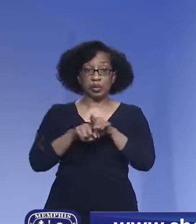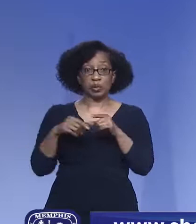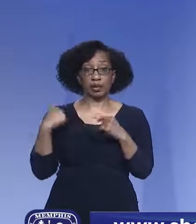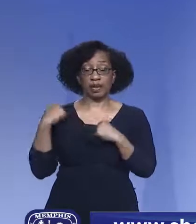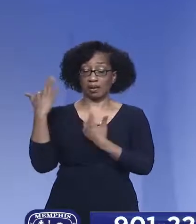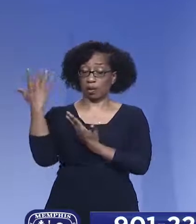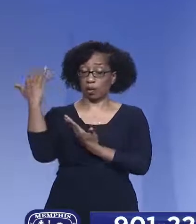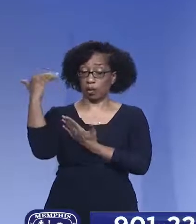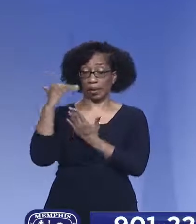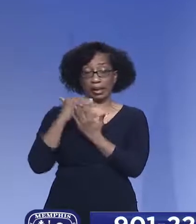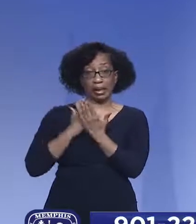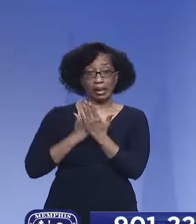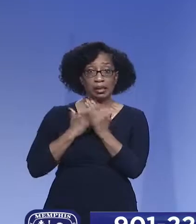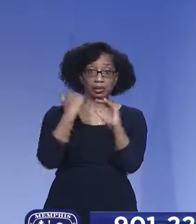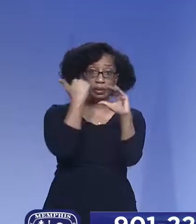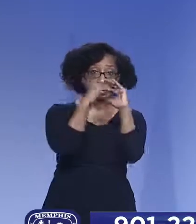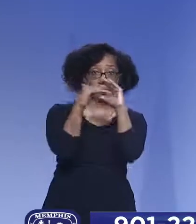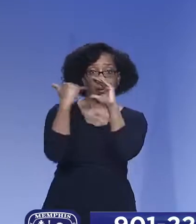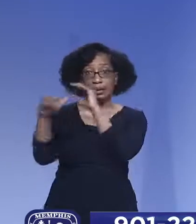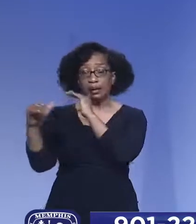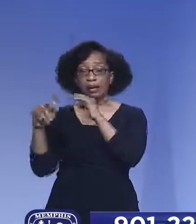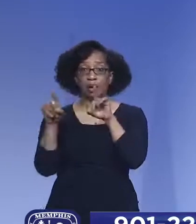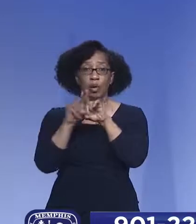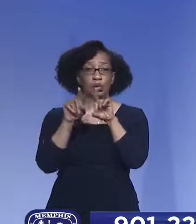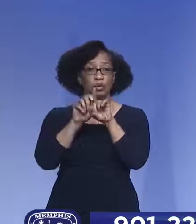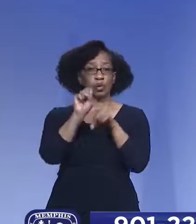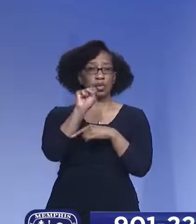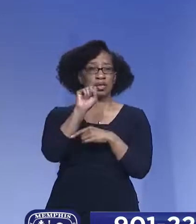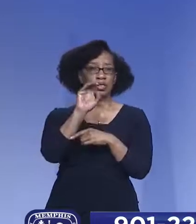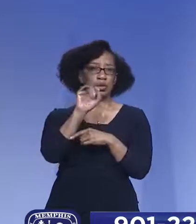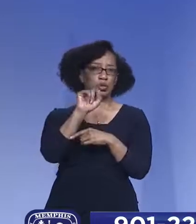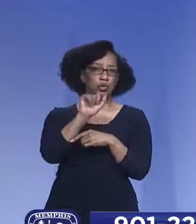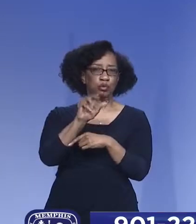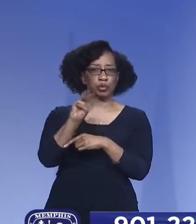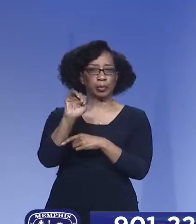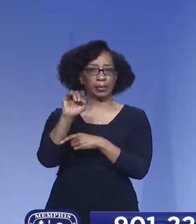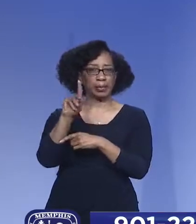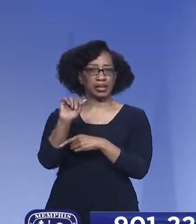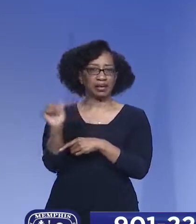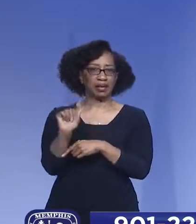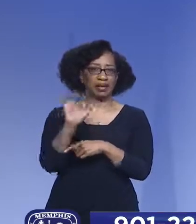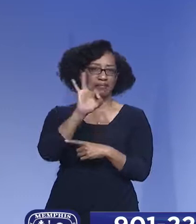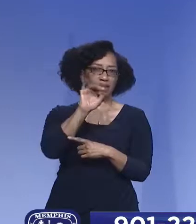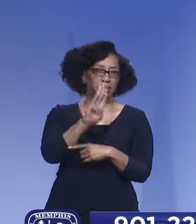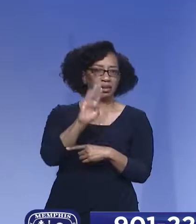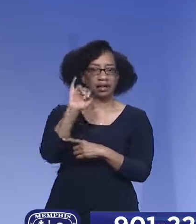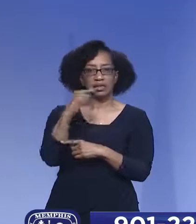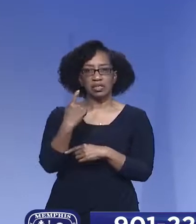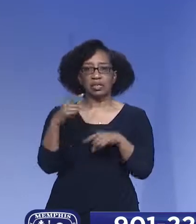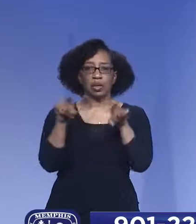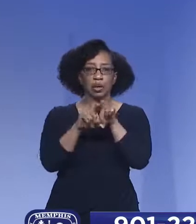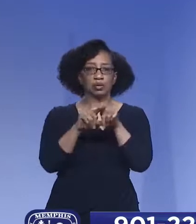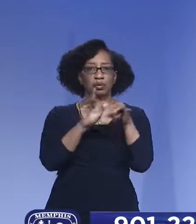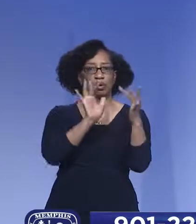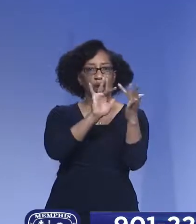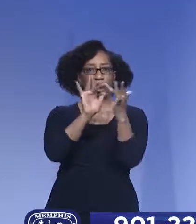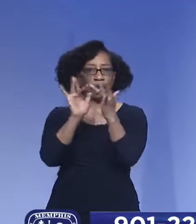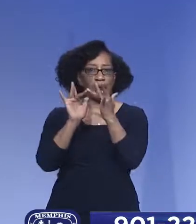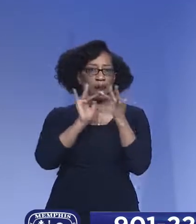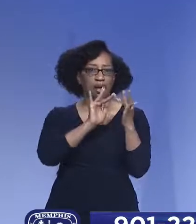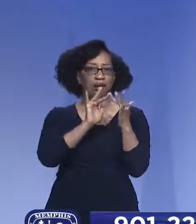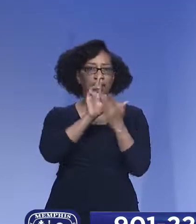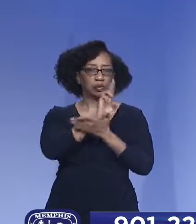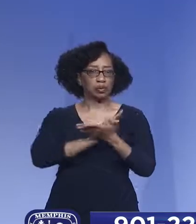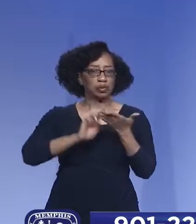have. We sent emails, social media blasts. We sent individuals to the universities that surround the fairground site. We sent people